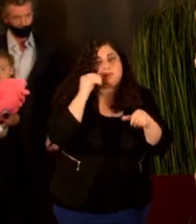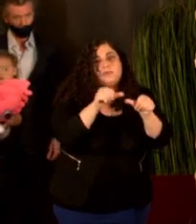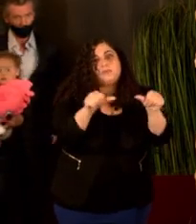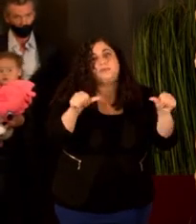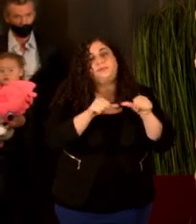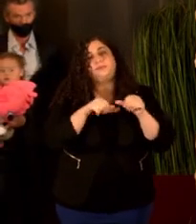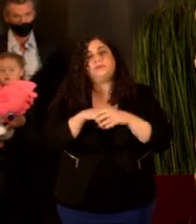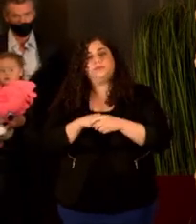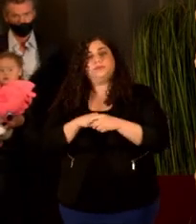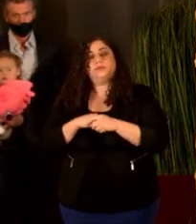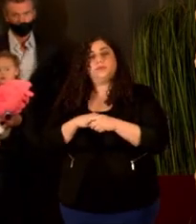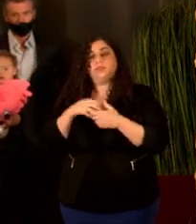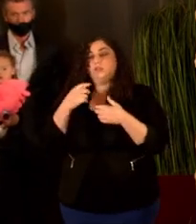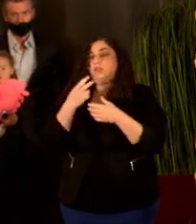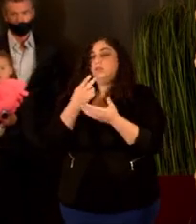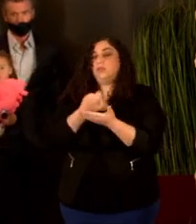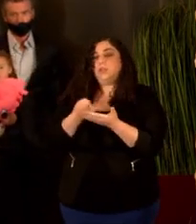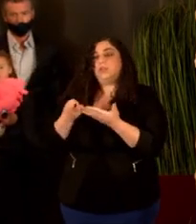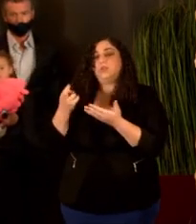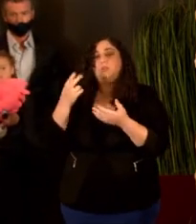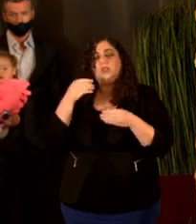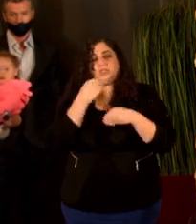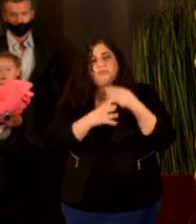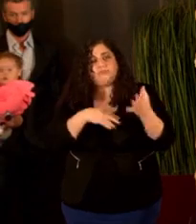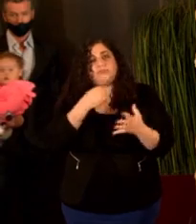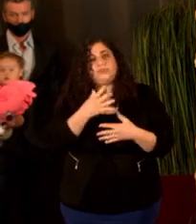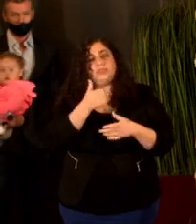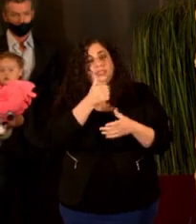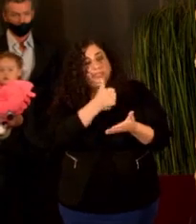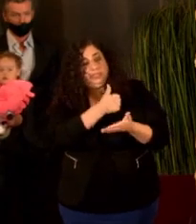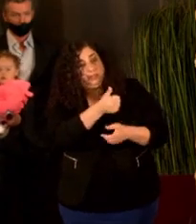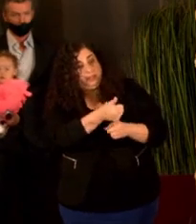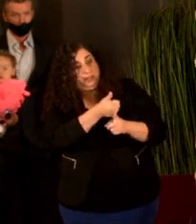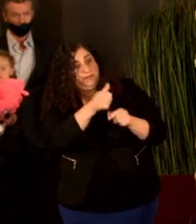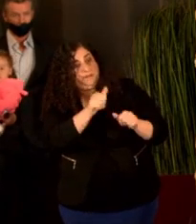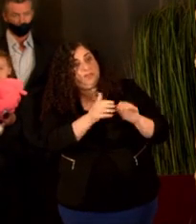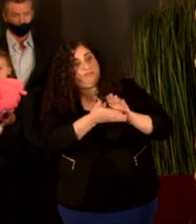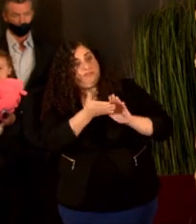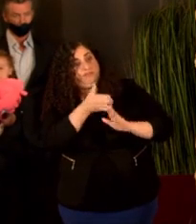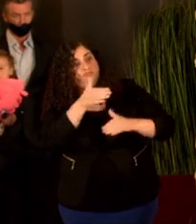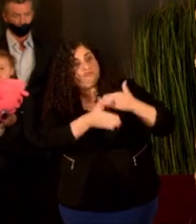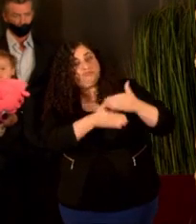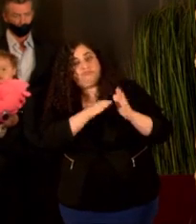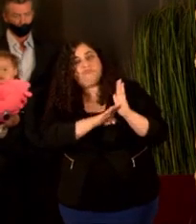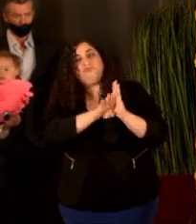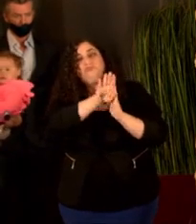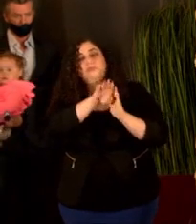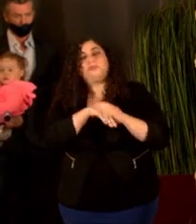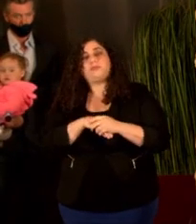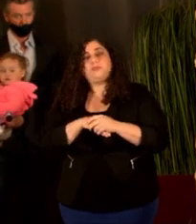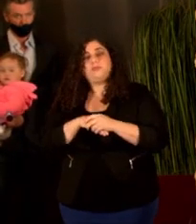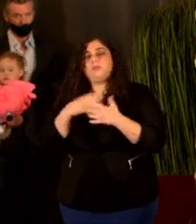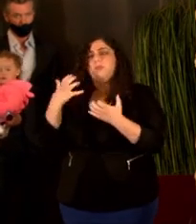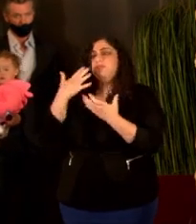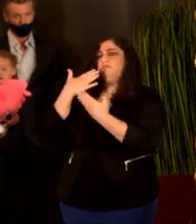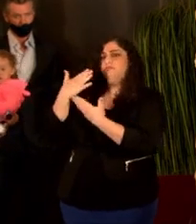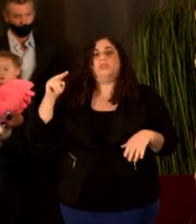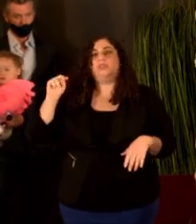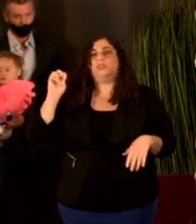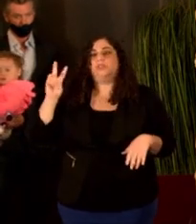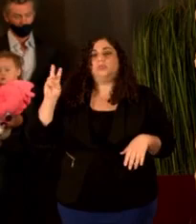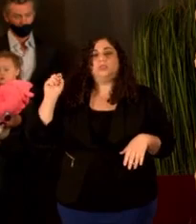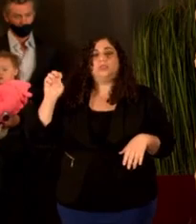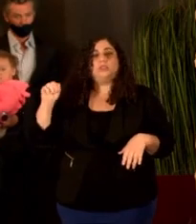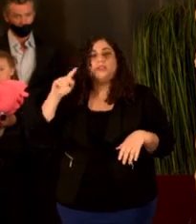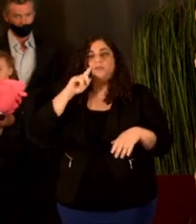toward self-sufficiency. That's why at Father Joe's Villages, we could not be more grateful, Governor Newsom, for your efforts through Project Homekey. You